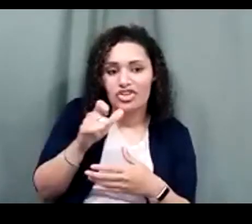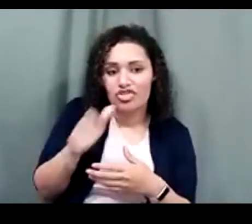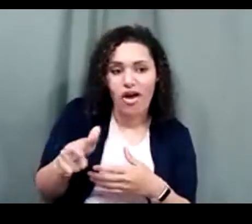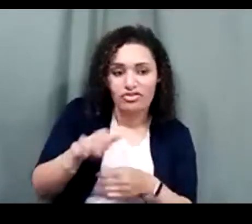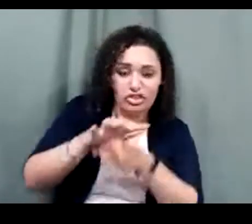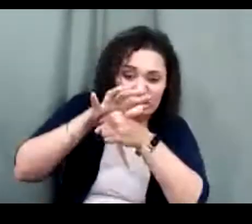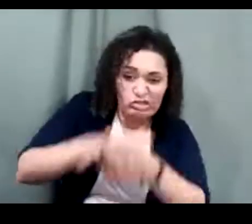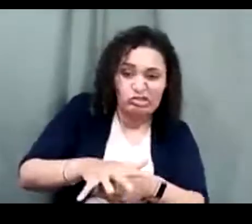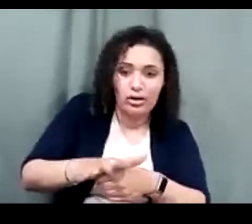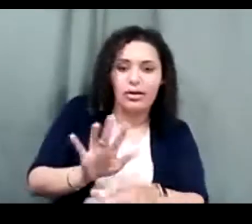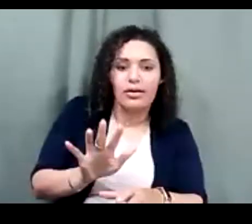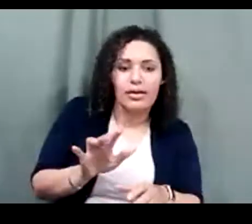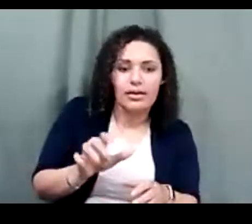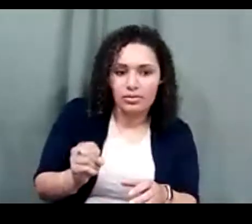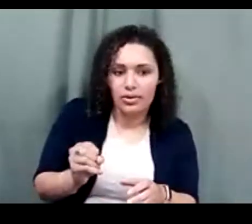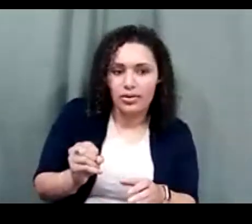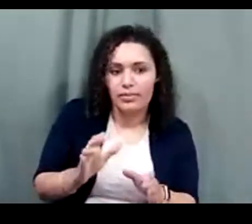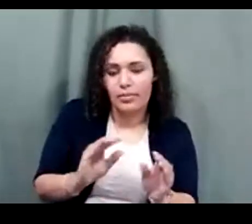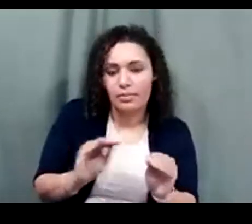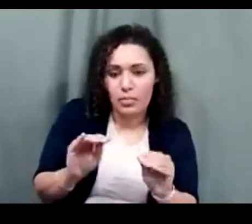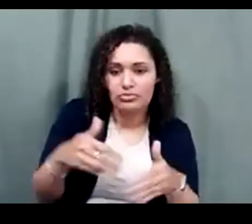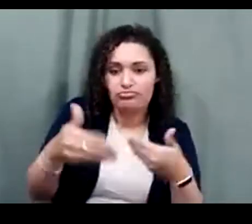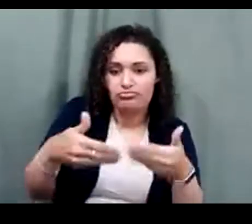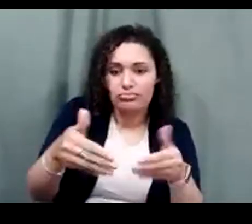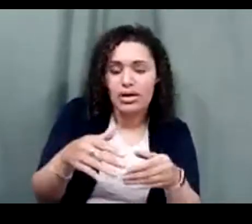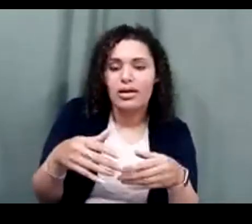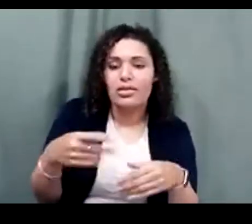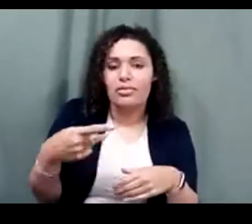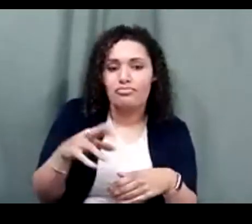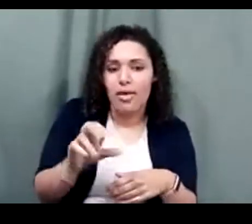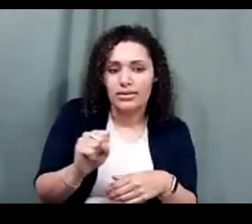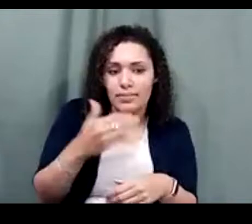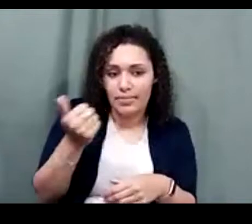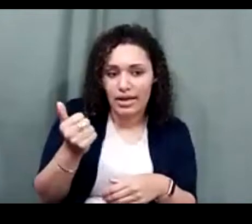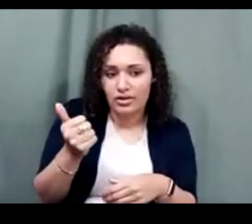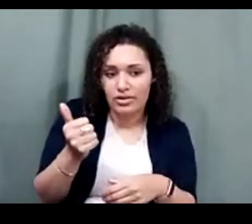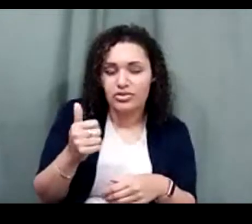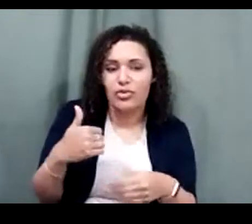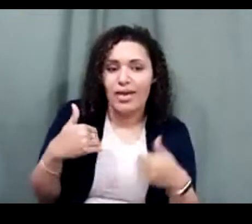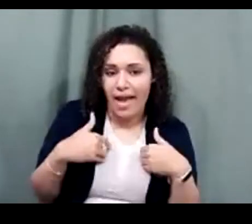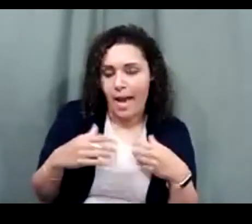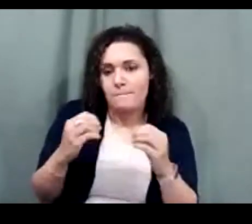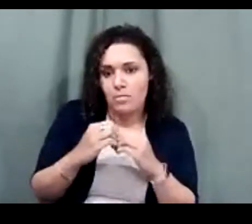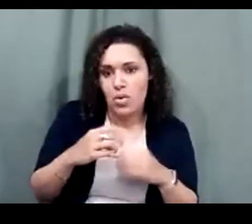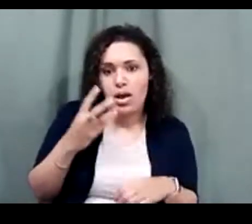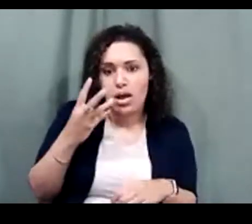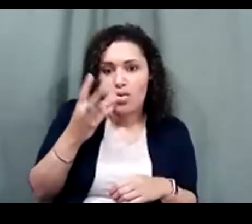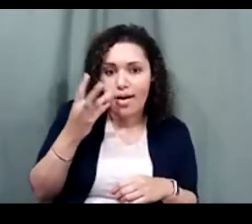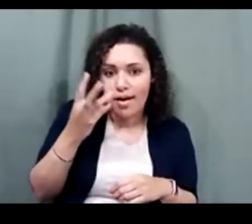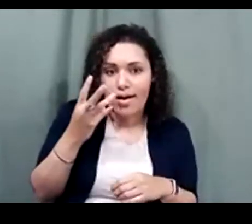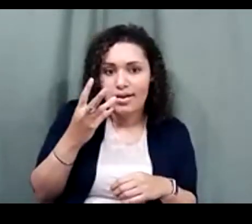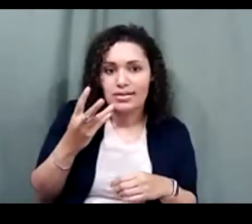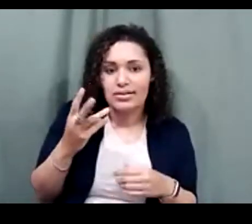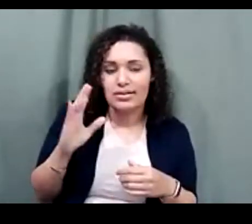quite so hard. So it just moves a little bit better through the press. So we end up with more wine, and generally, I would say better.